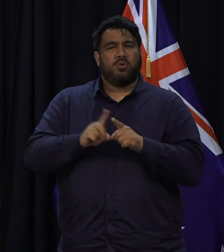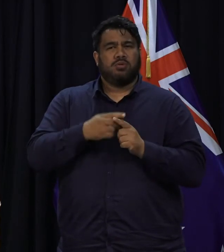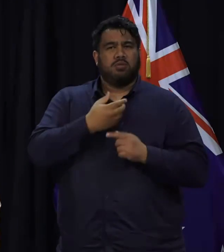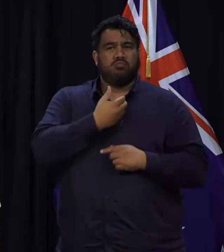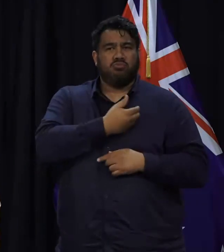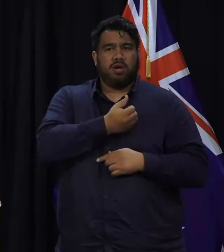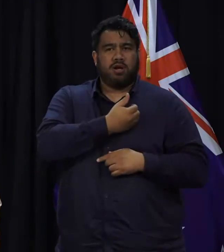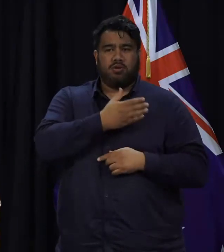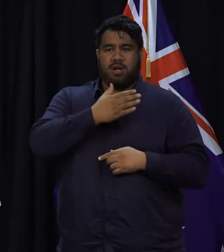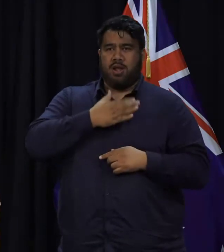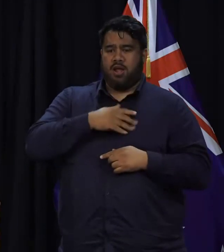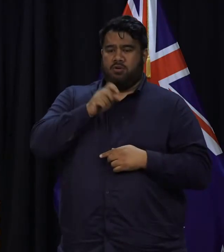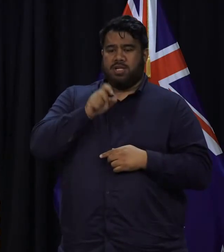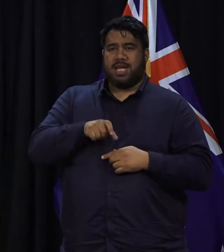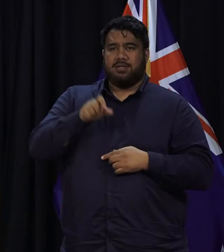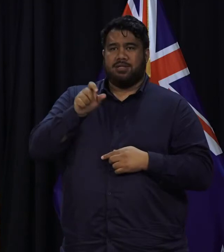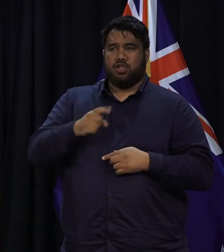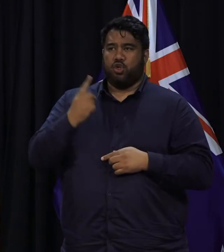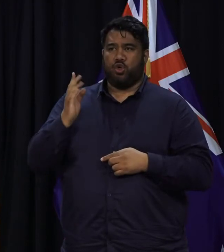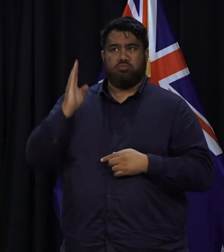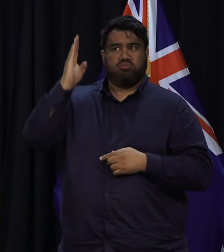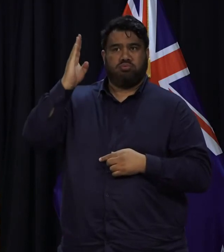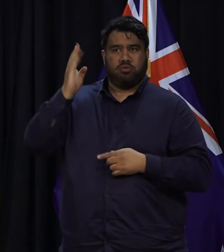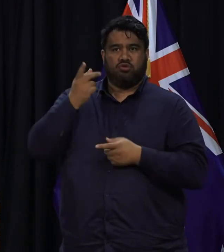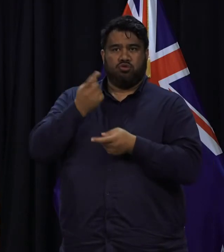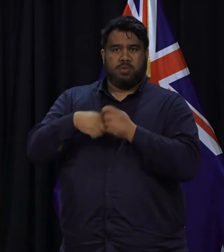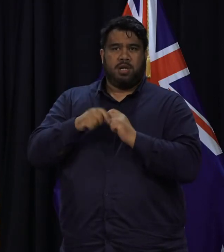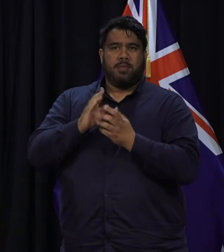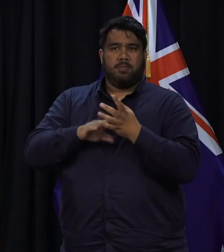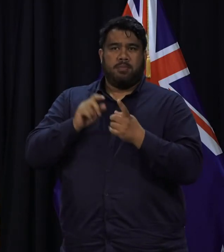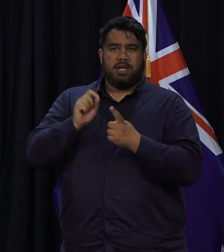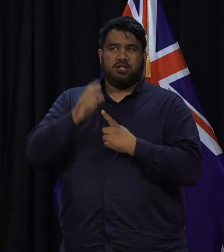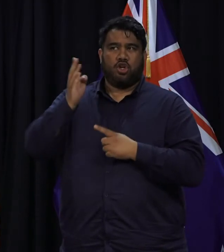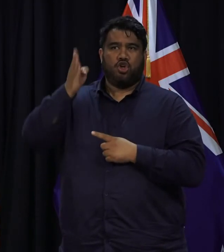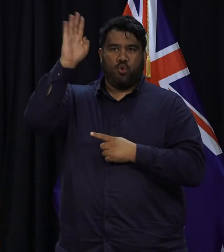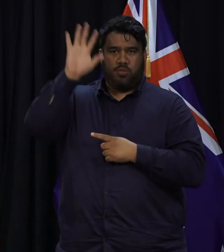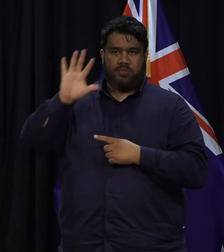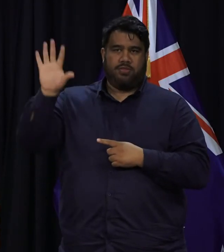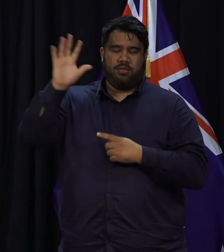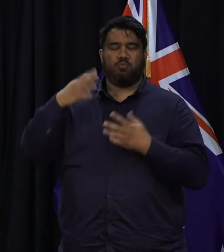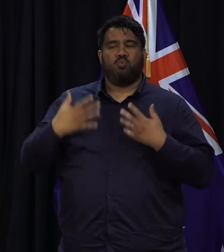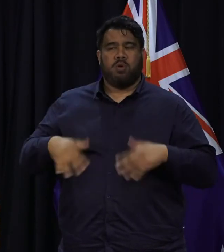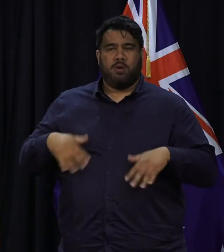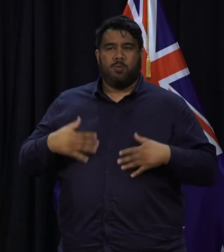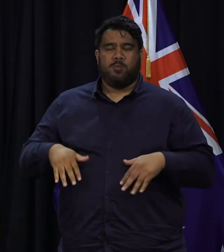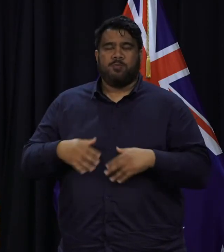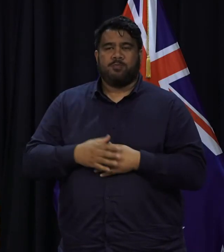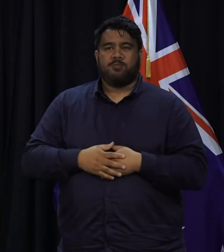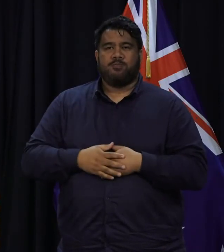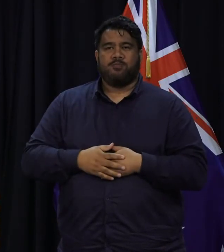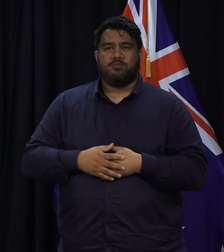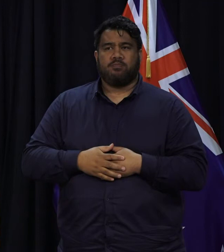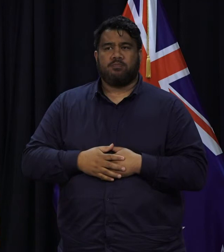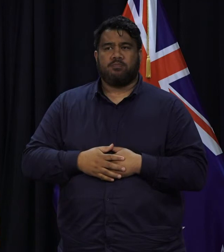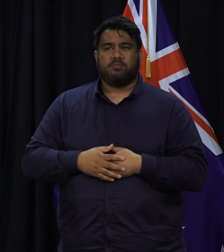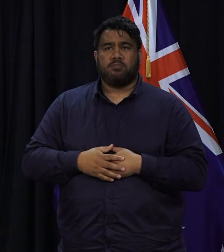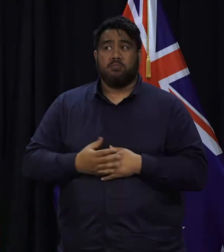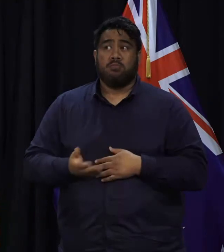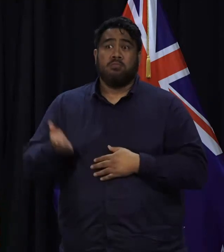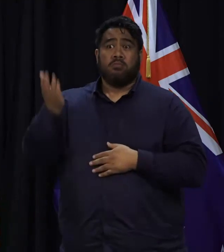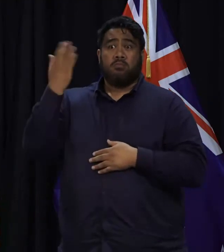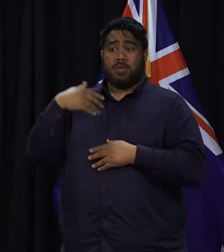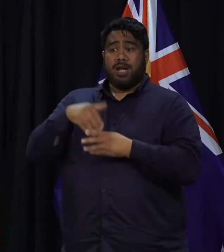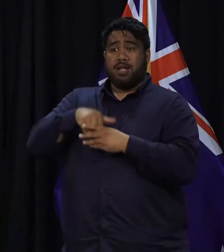our candidates in the North. As I said on election night and many times since, we will be